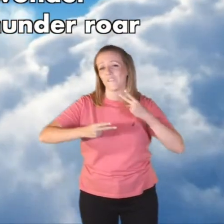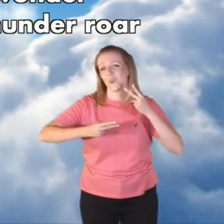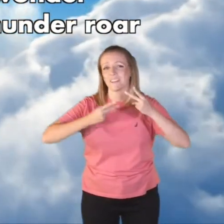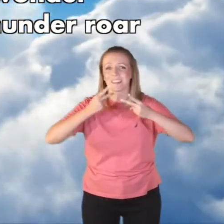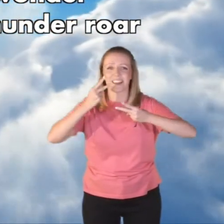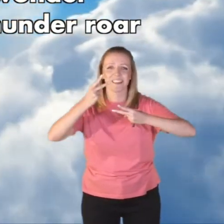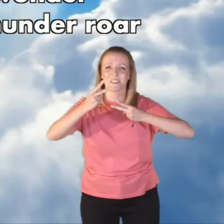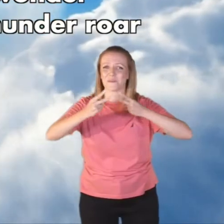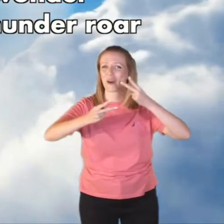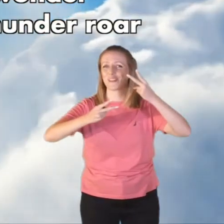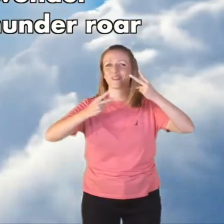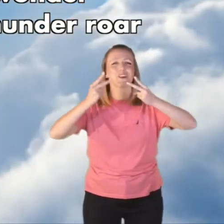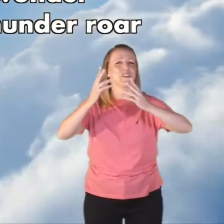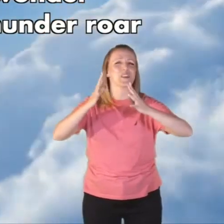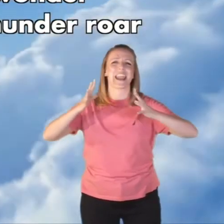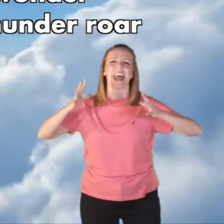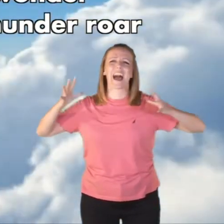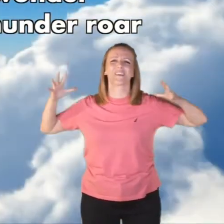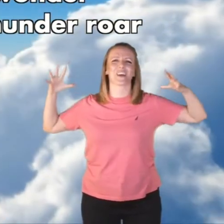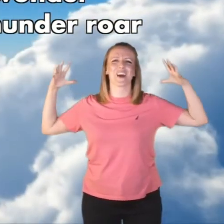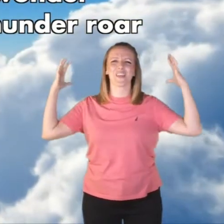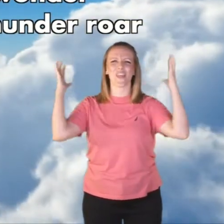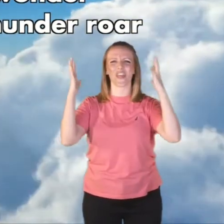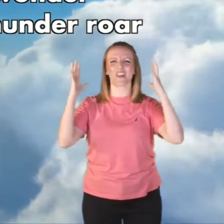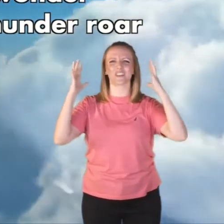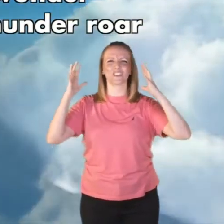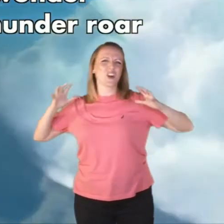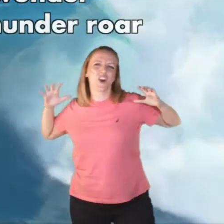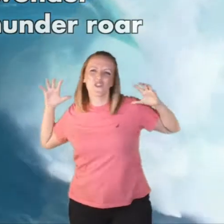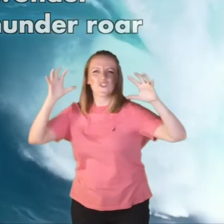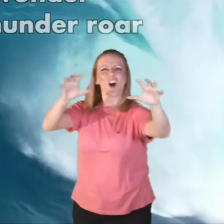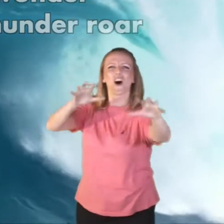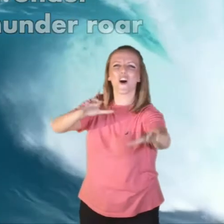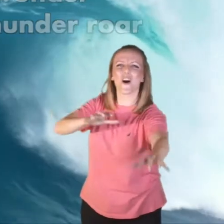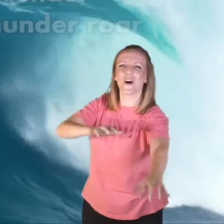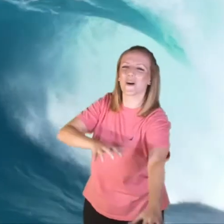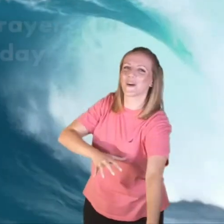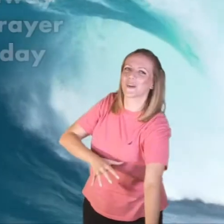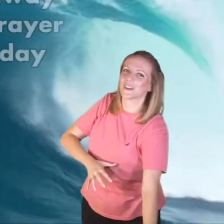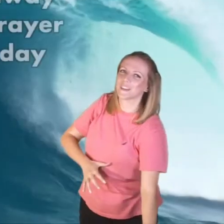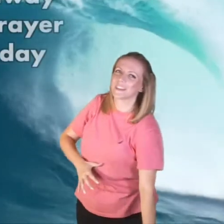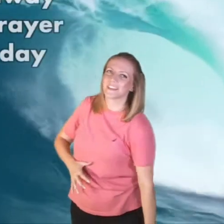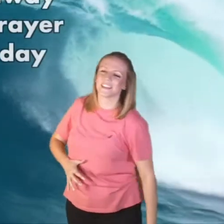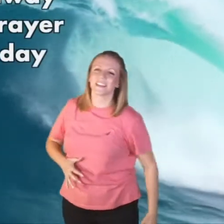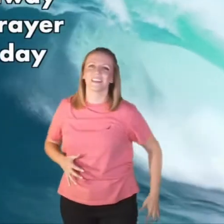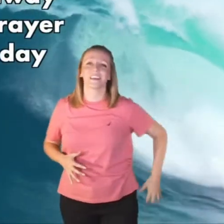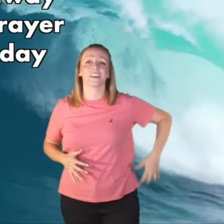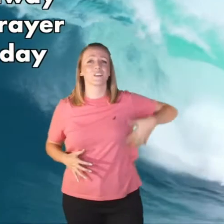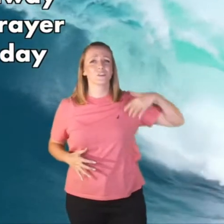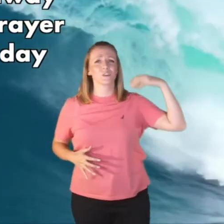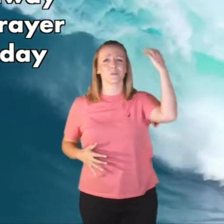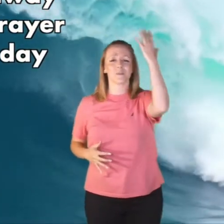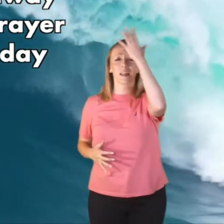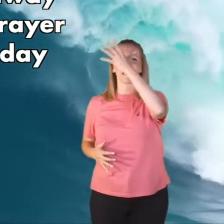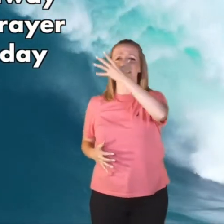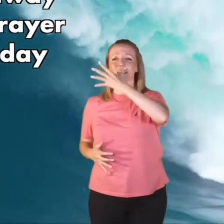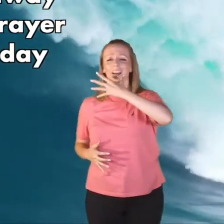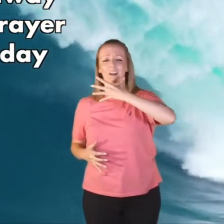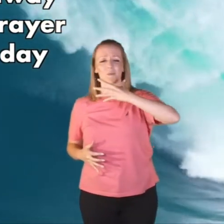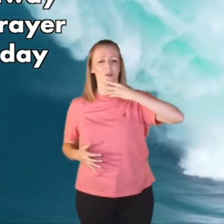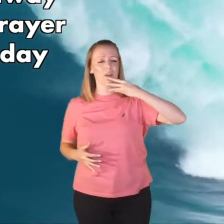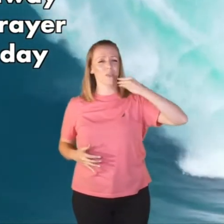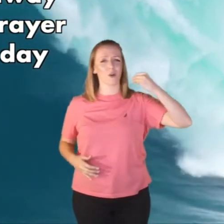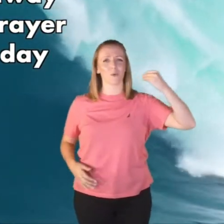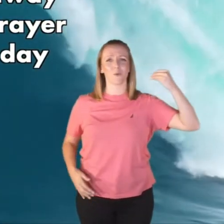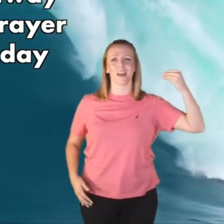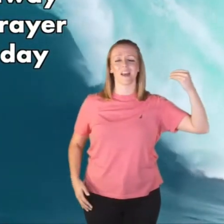Our voices in wonder and louder than thunder roar. You completely take